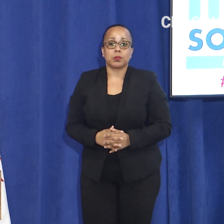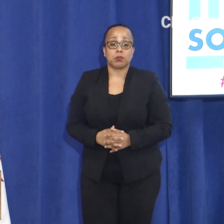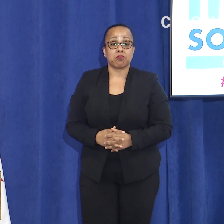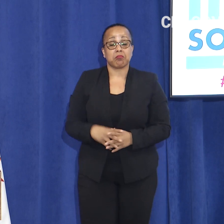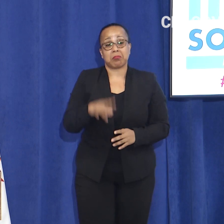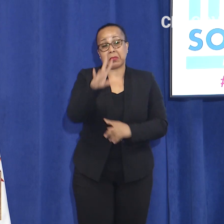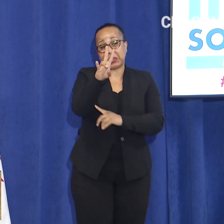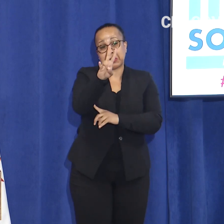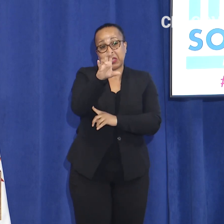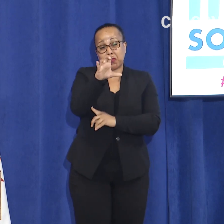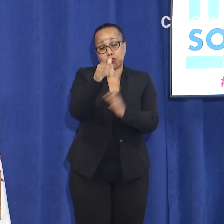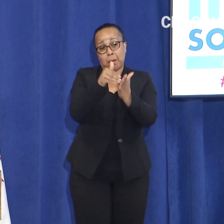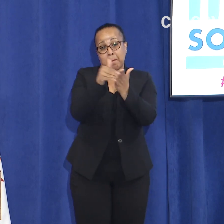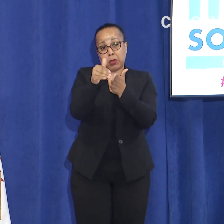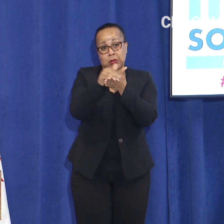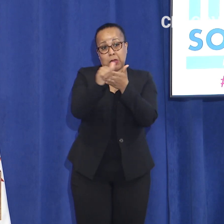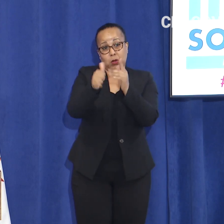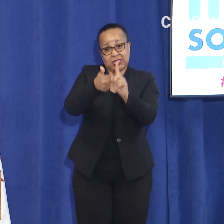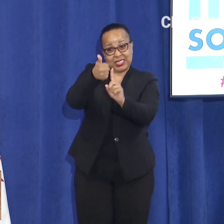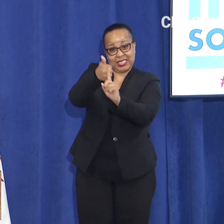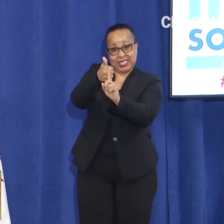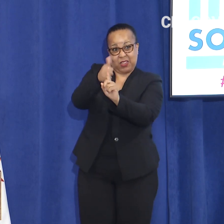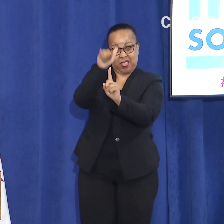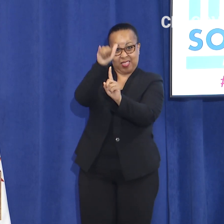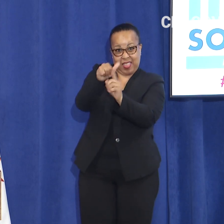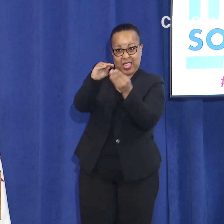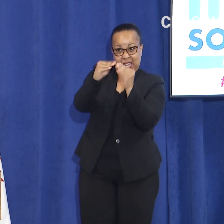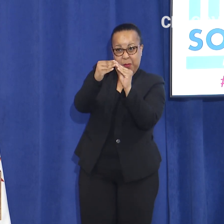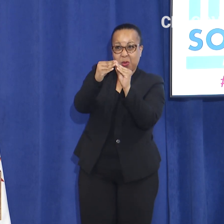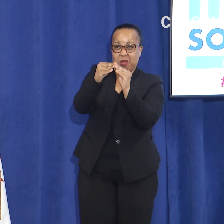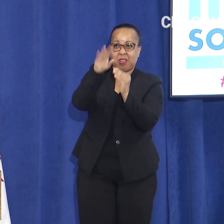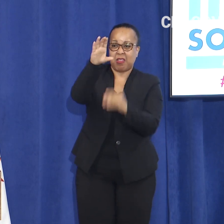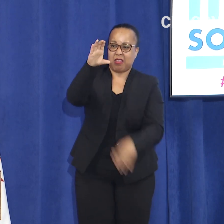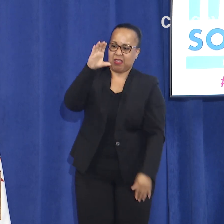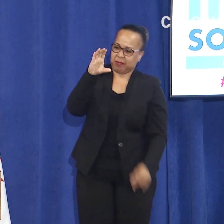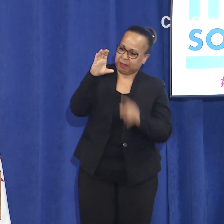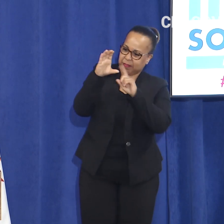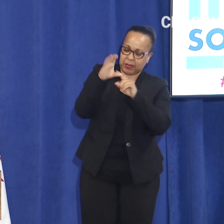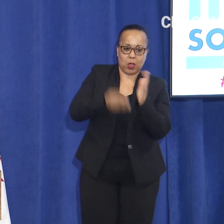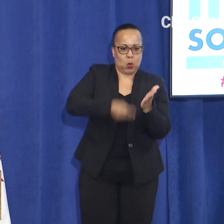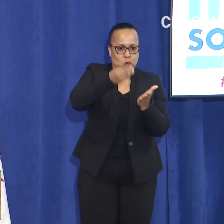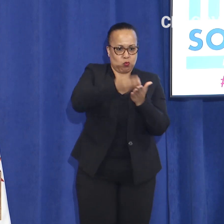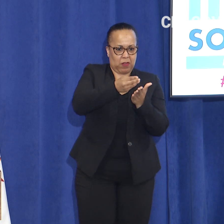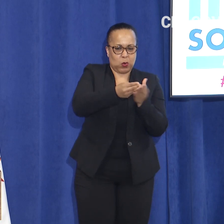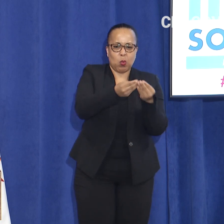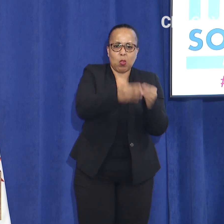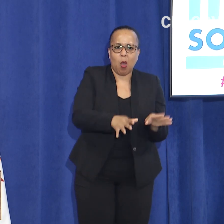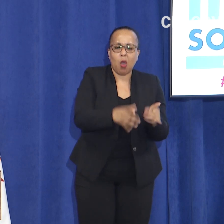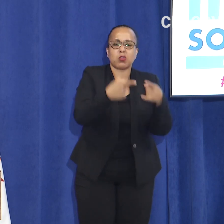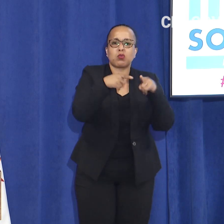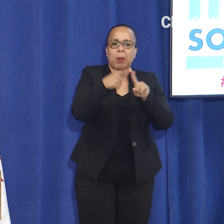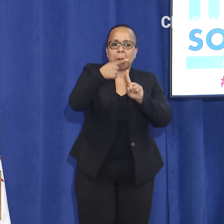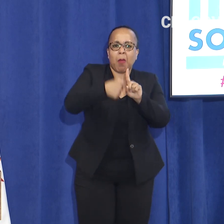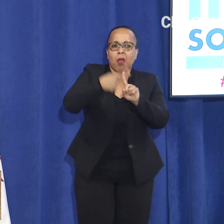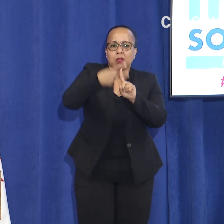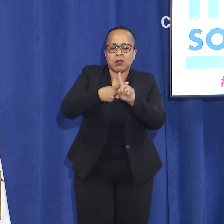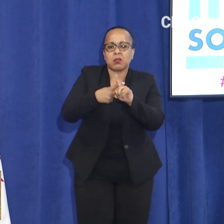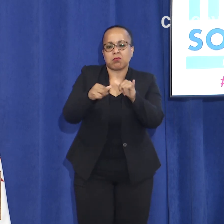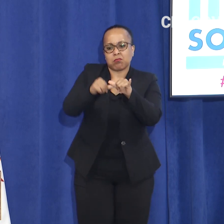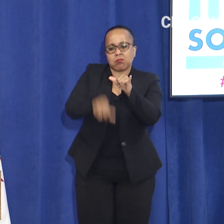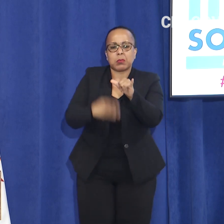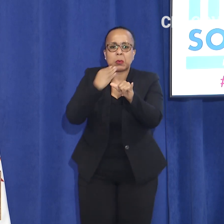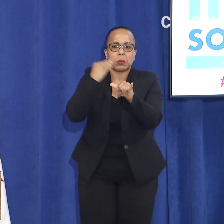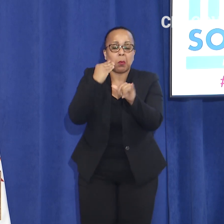$700 million itself is based on both the depth of the revenue loss during months in shelter in place, as well as